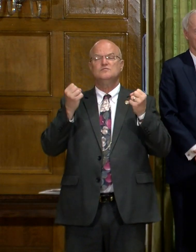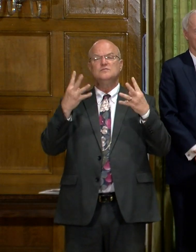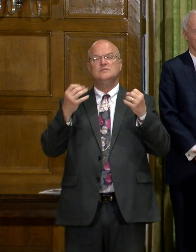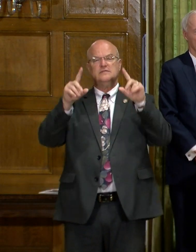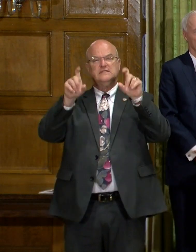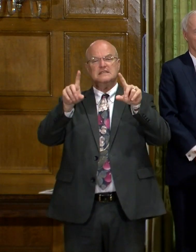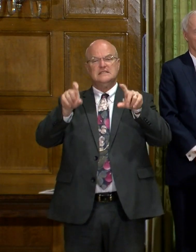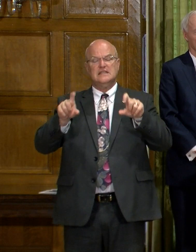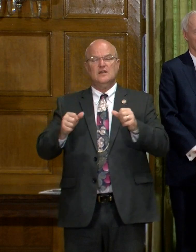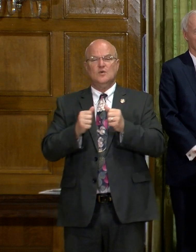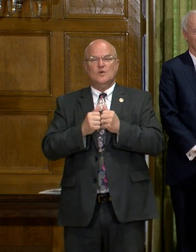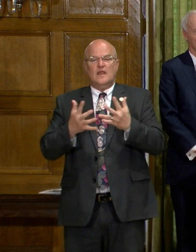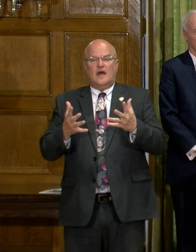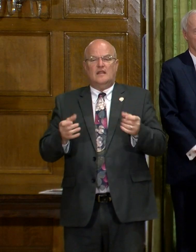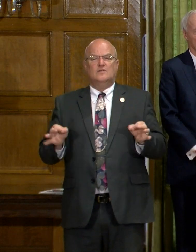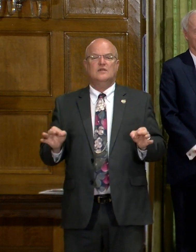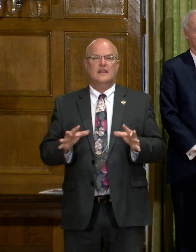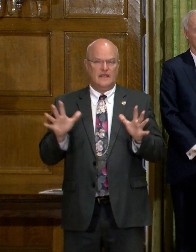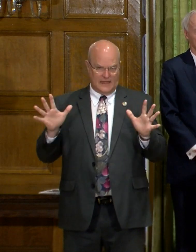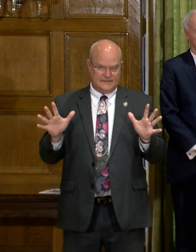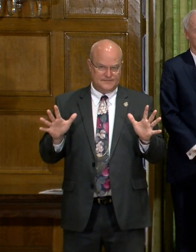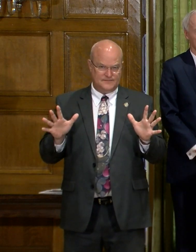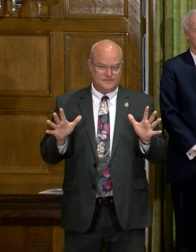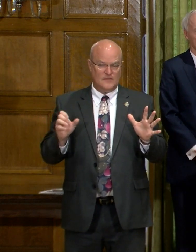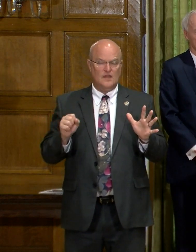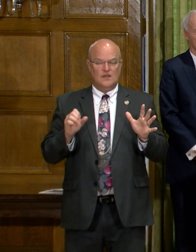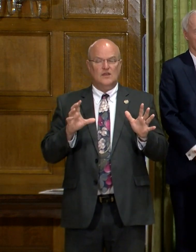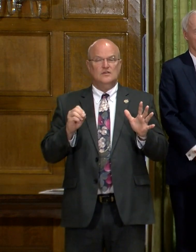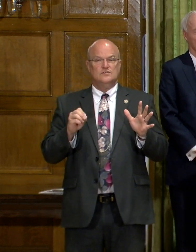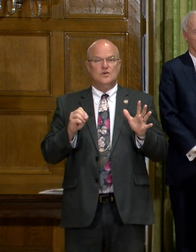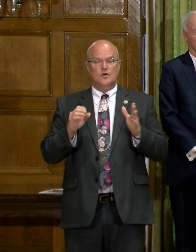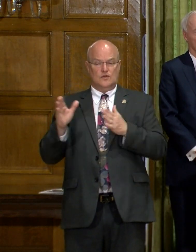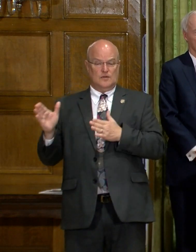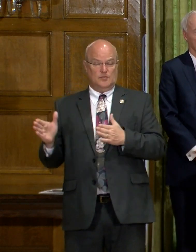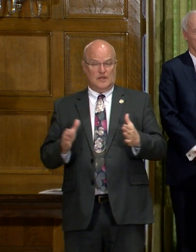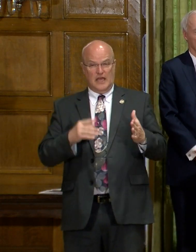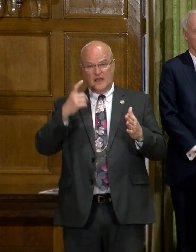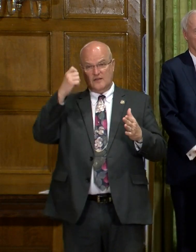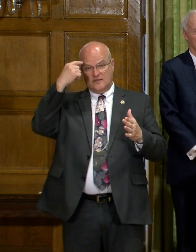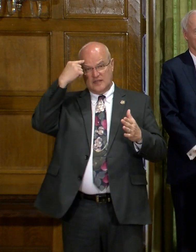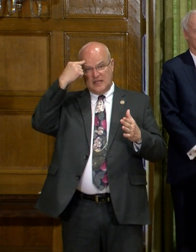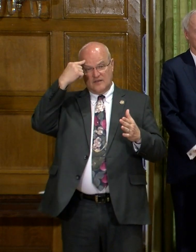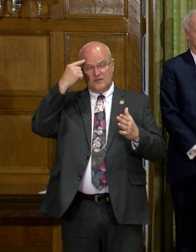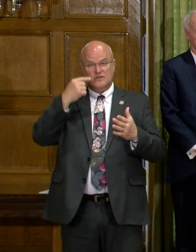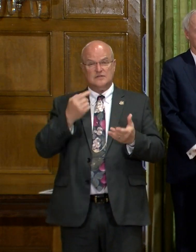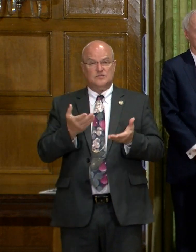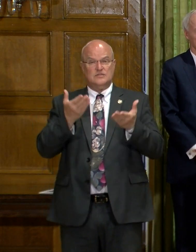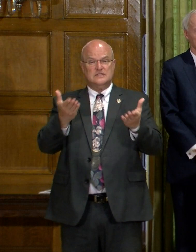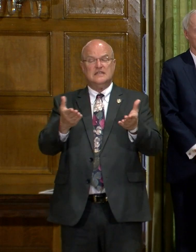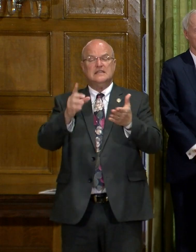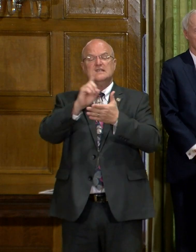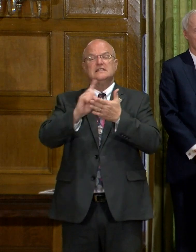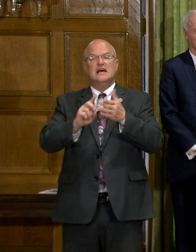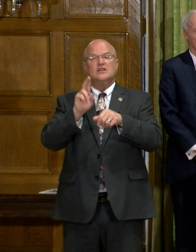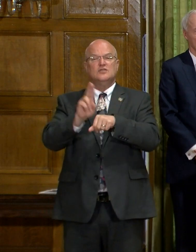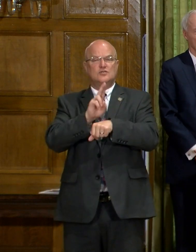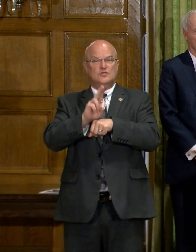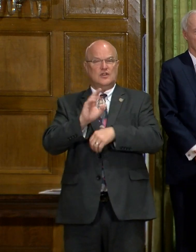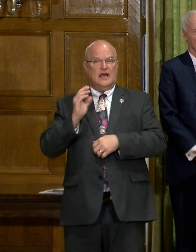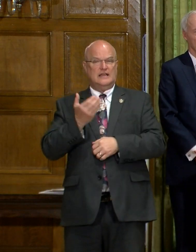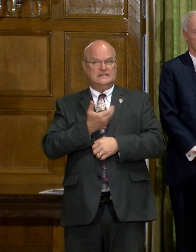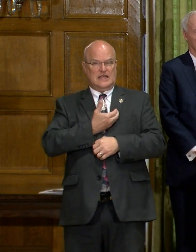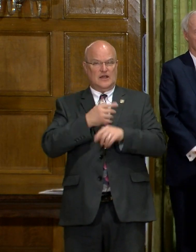testing without accomplishing any of those three goals. So the strategy that the governor has presented is designed to utilize